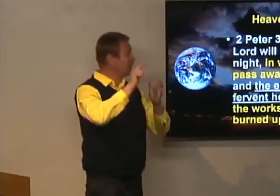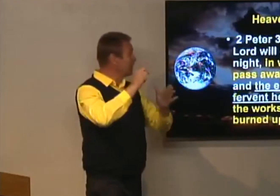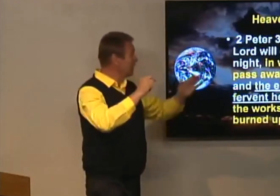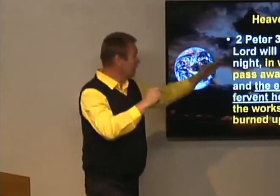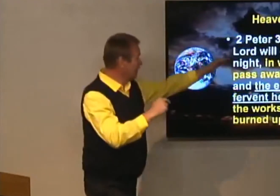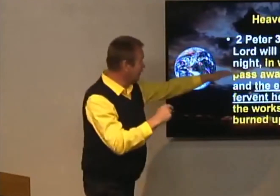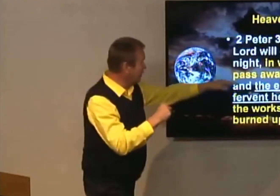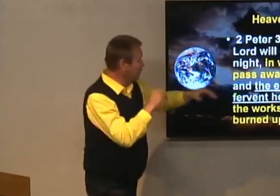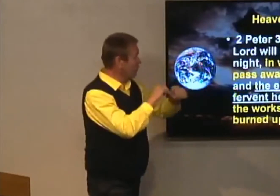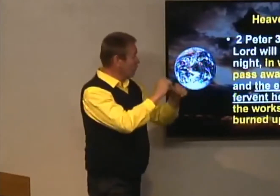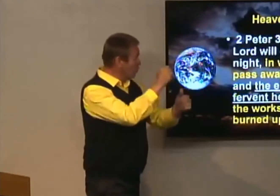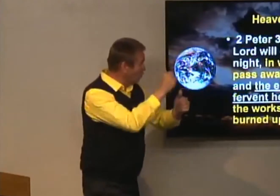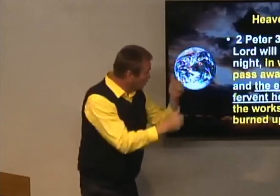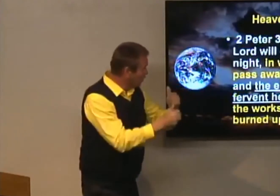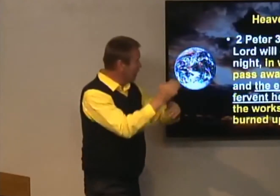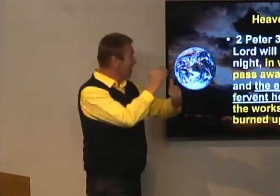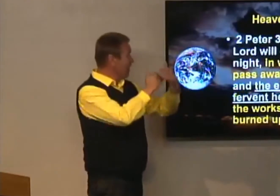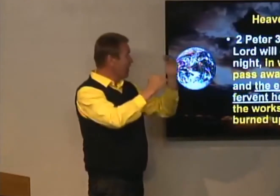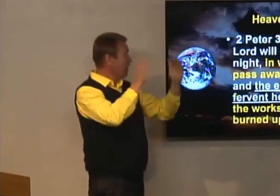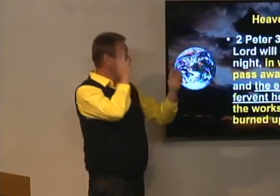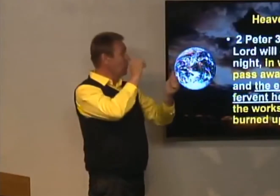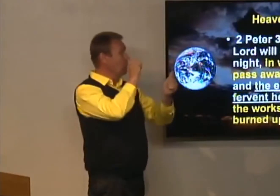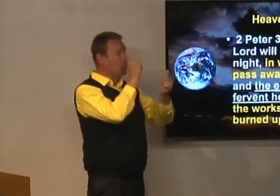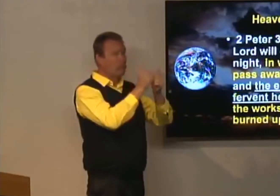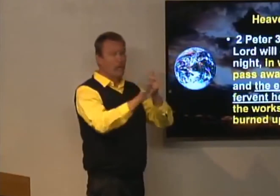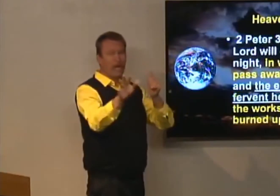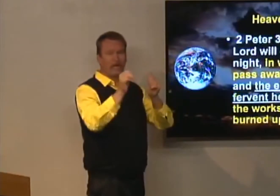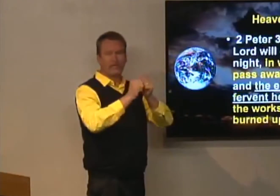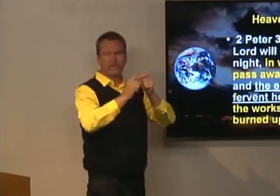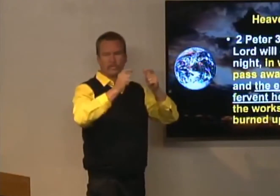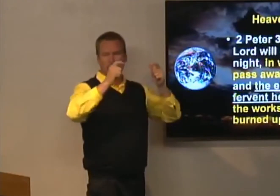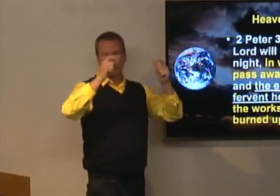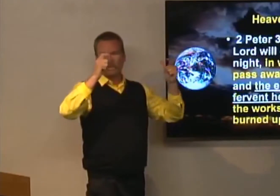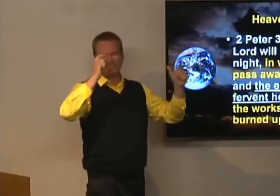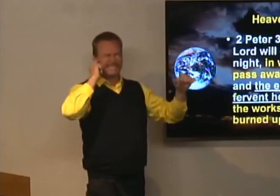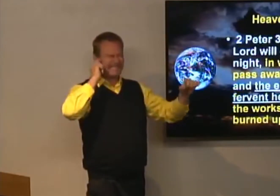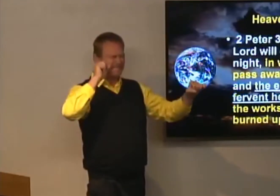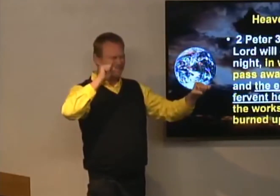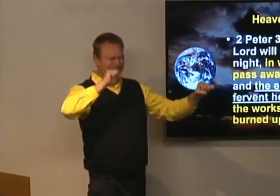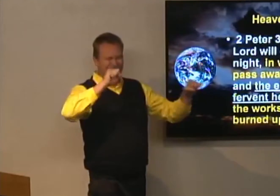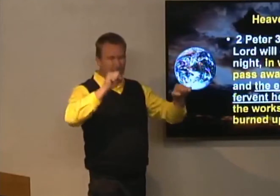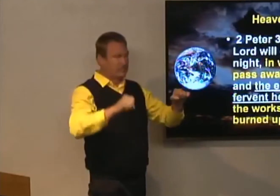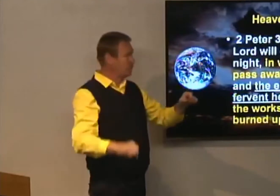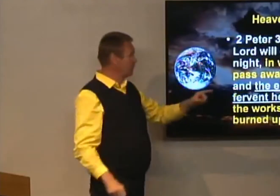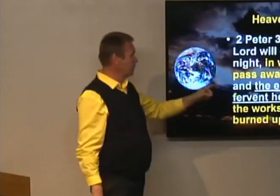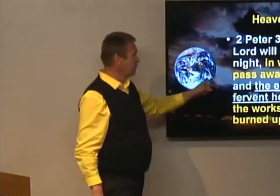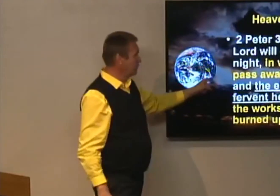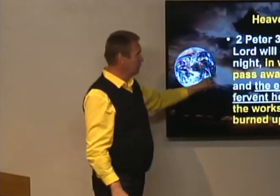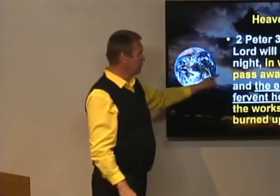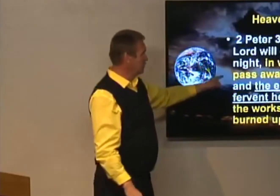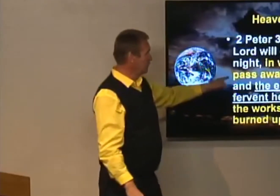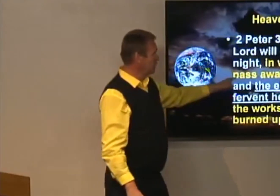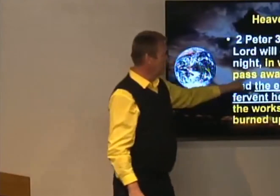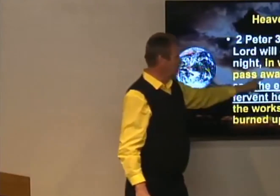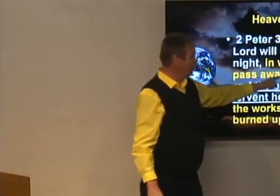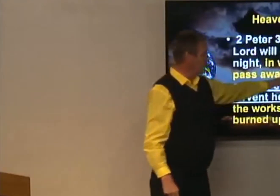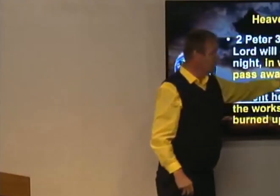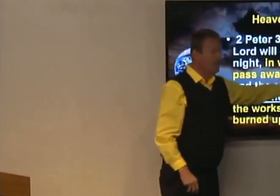So in 2 Peter 3:10 it says, "But the day of the Lord will come as a thief in the night, in which the